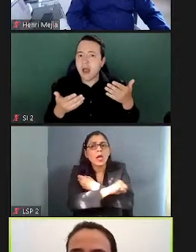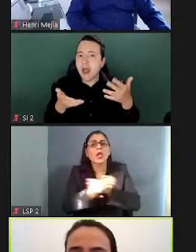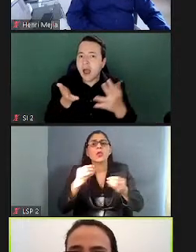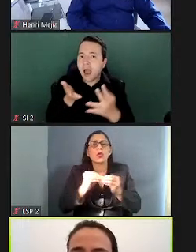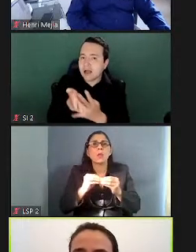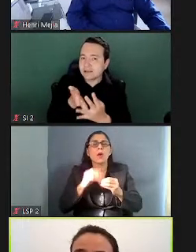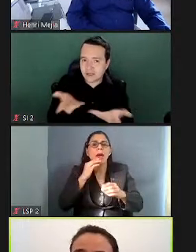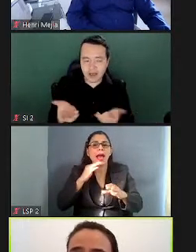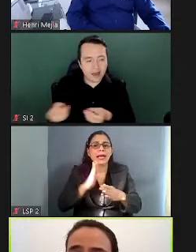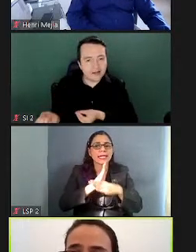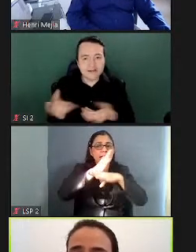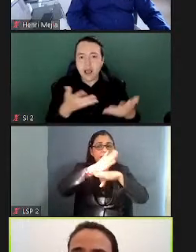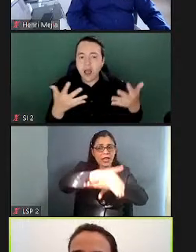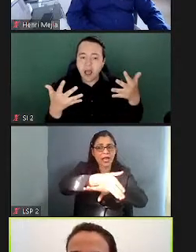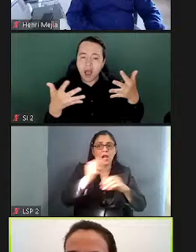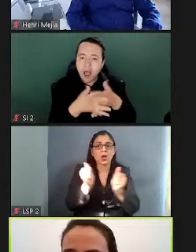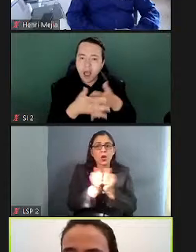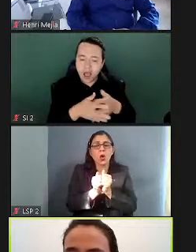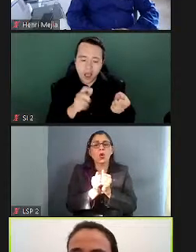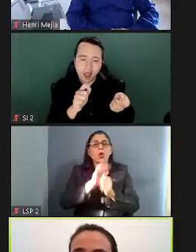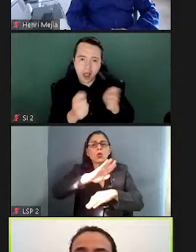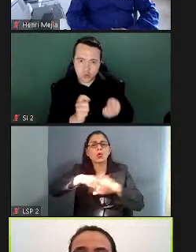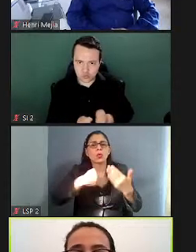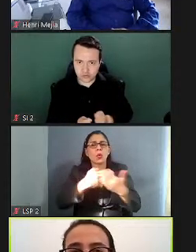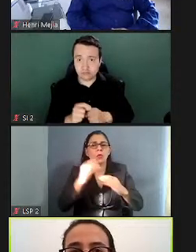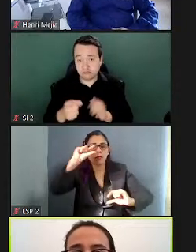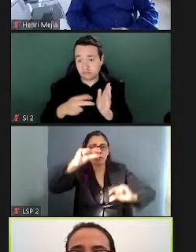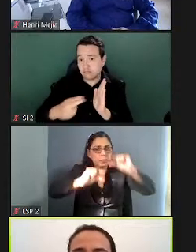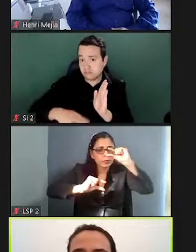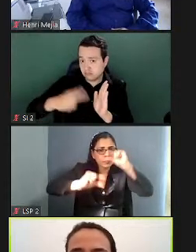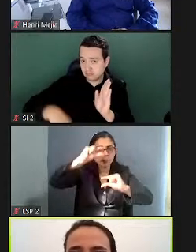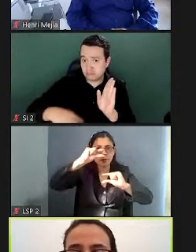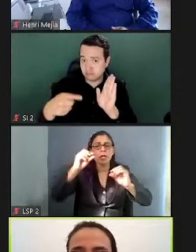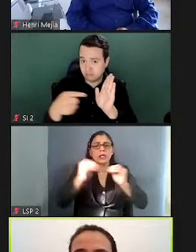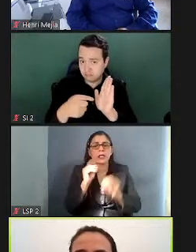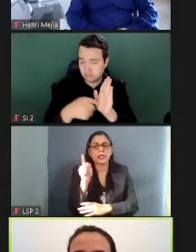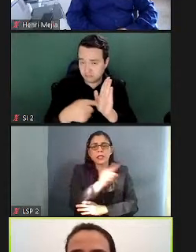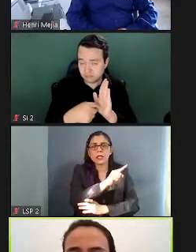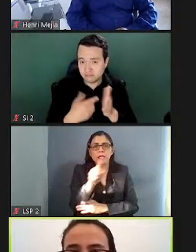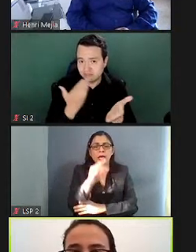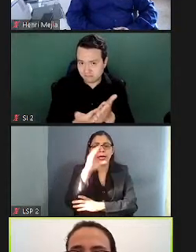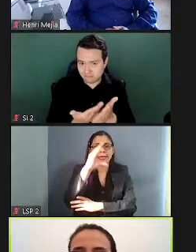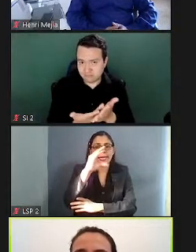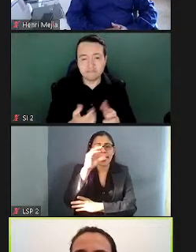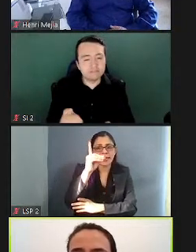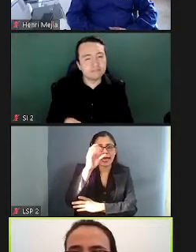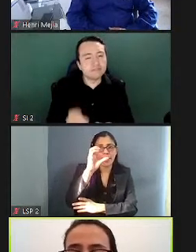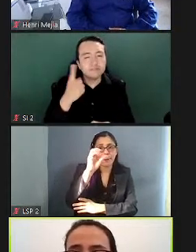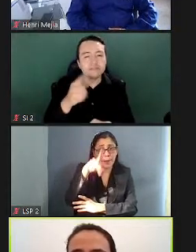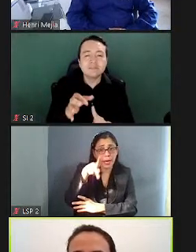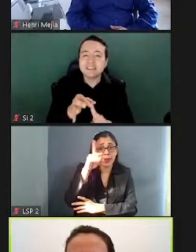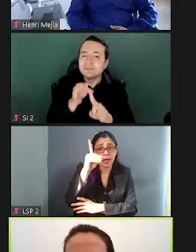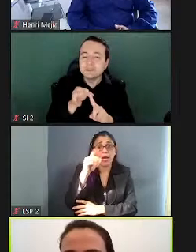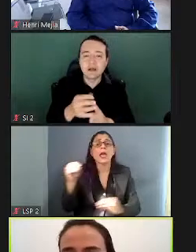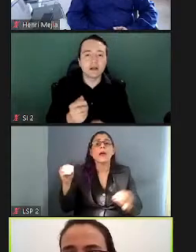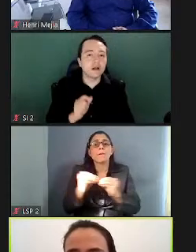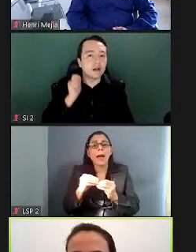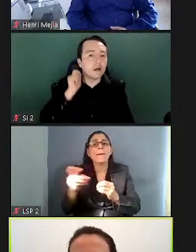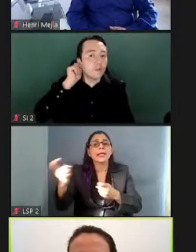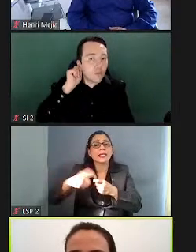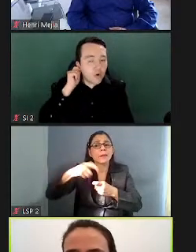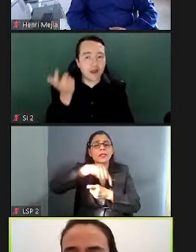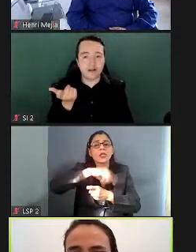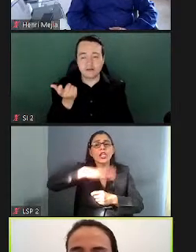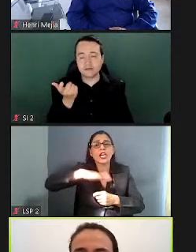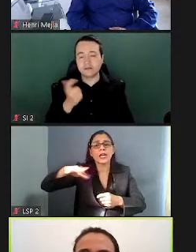forcing accessibility with all proper adjustments stated by the convention and mainly considering the participation